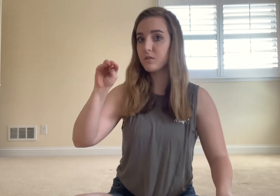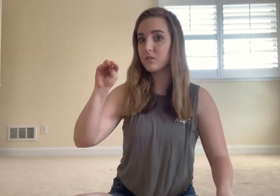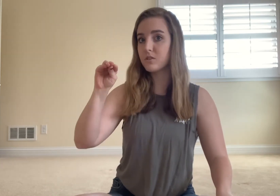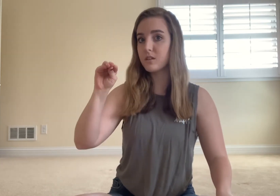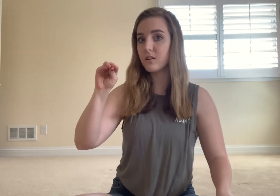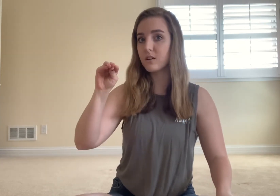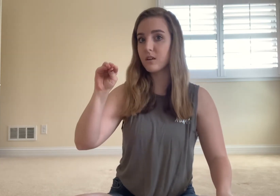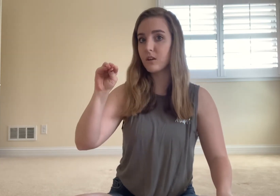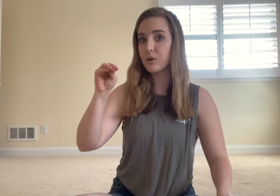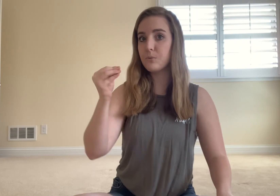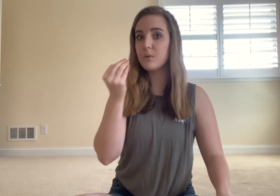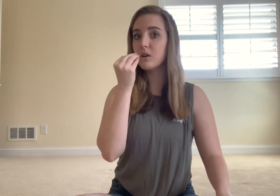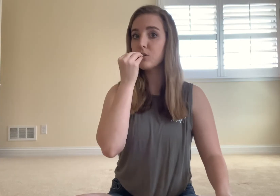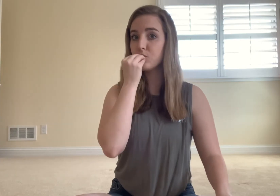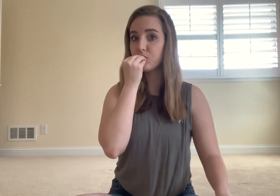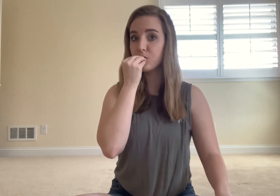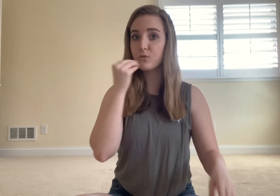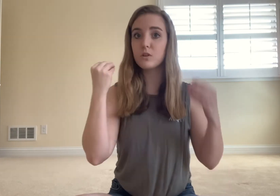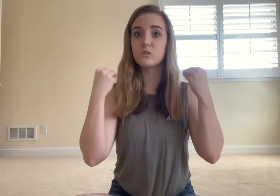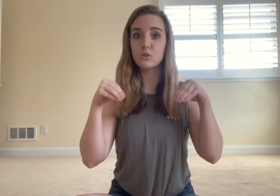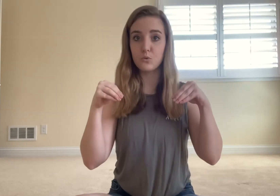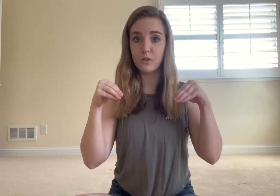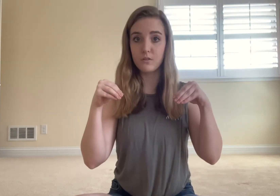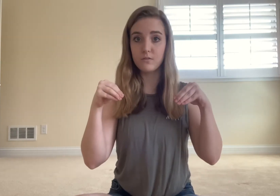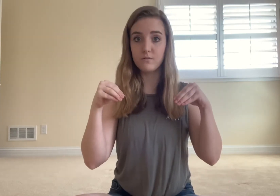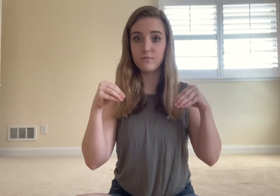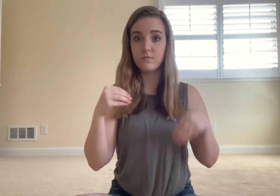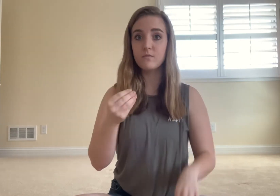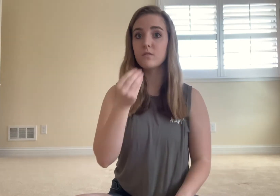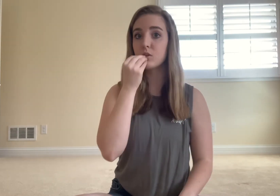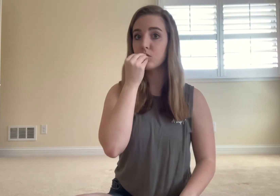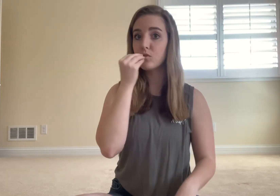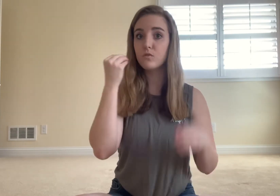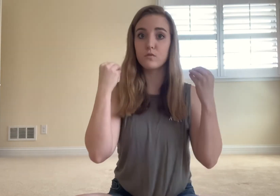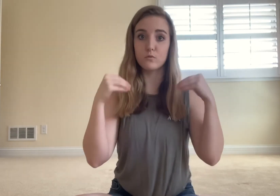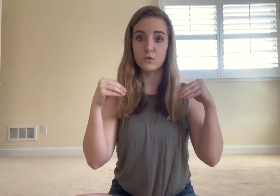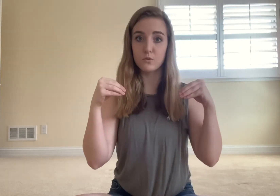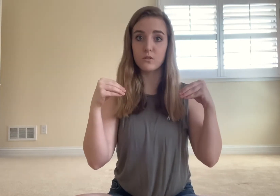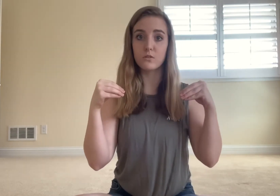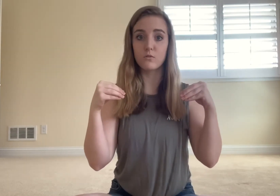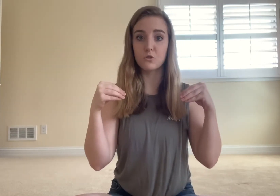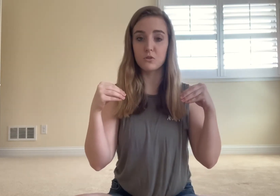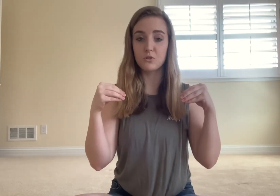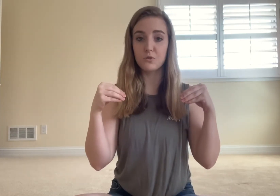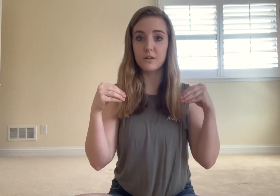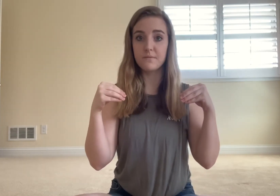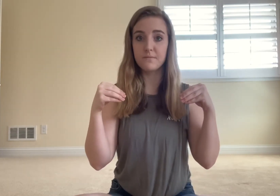are together, kind of like home. Food store. Food store or grocery store.